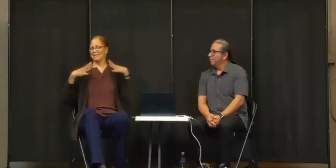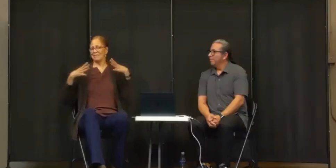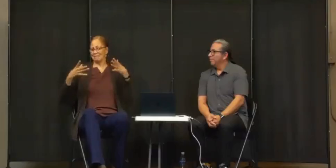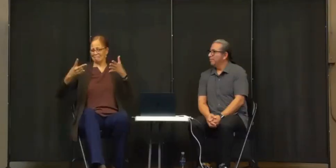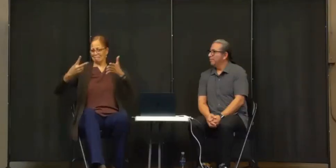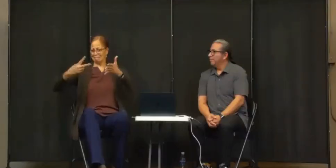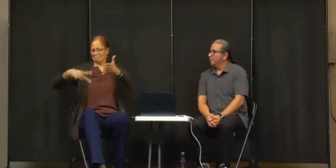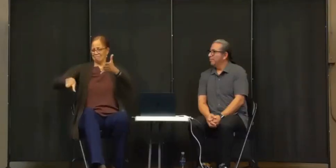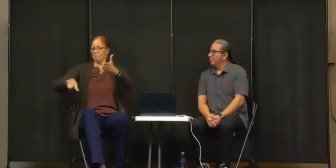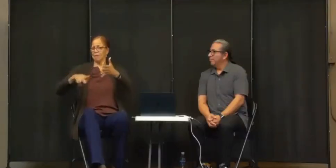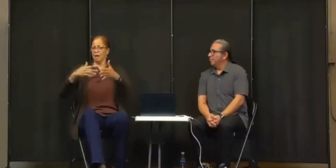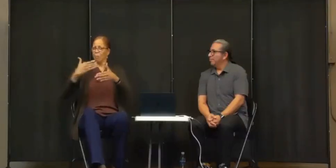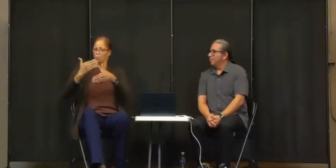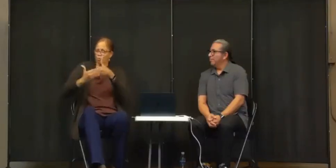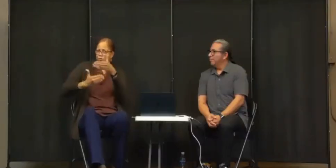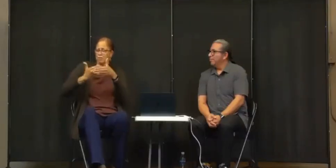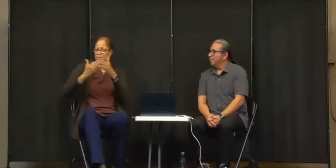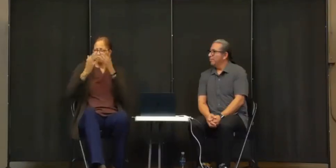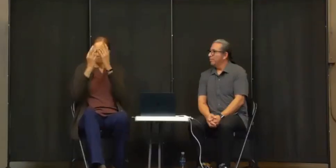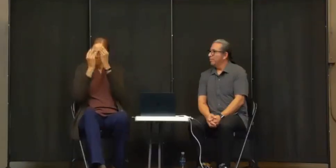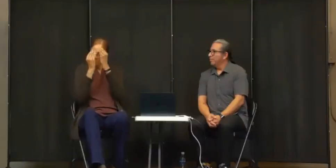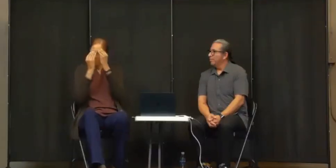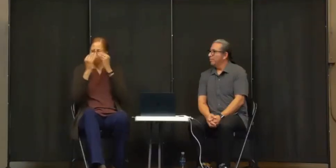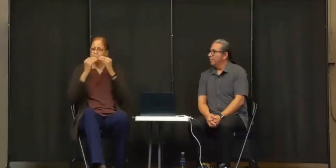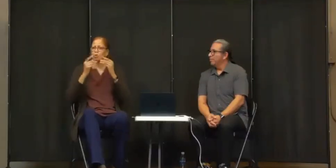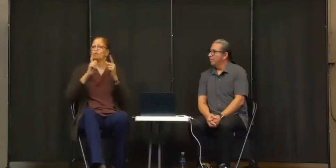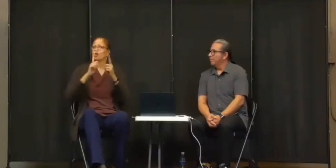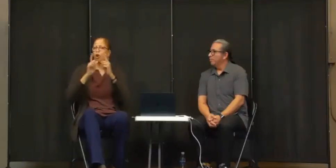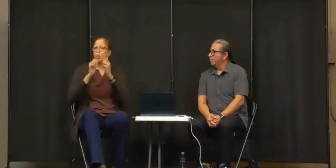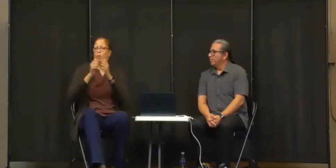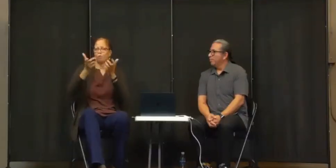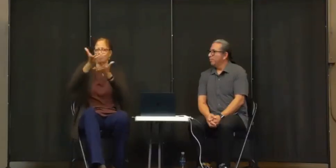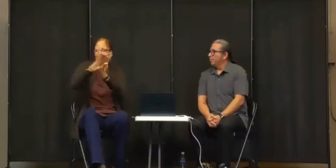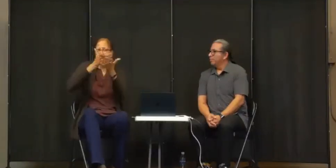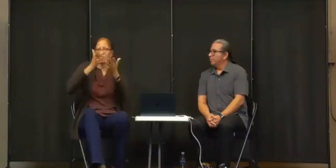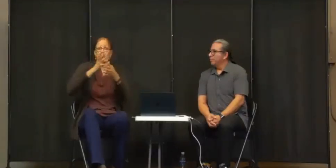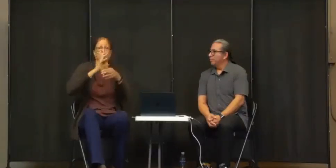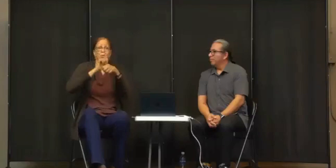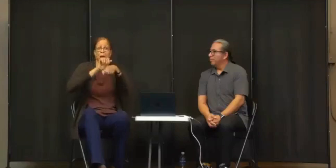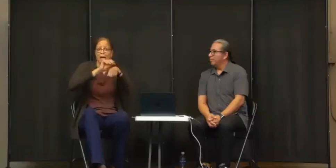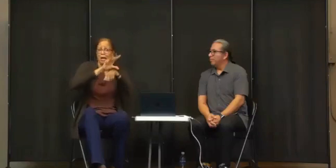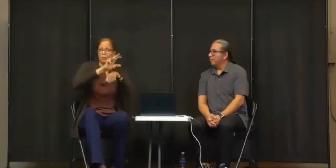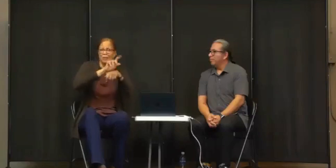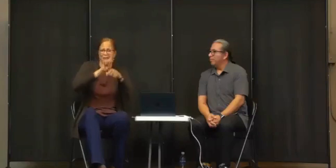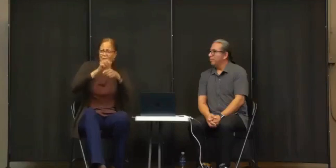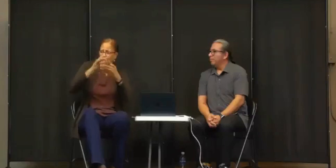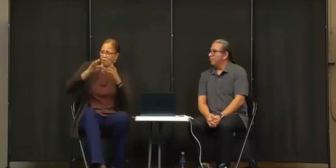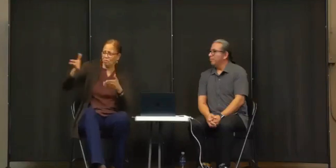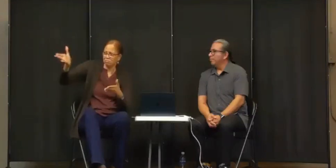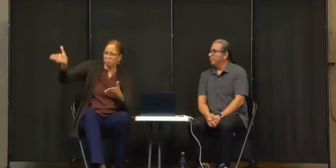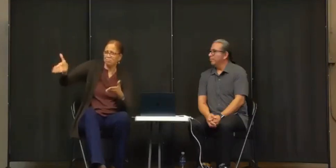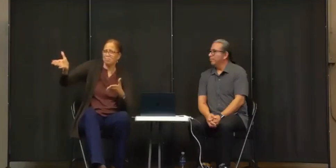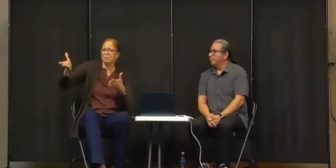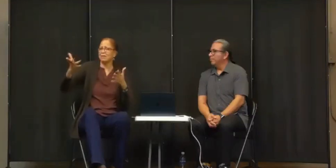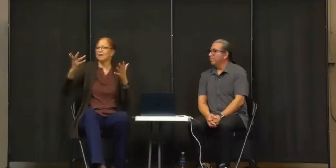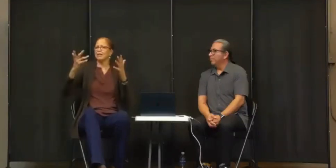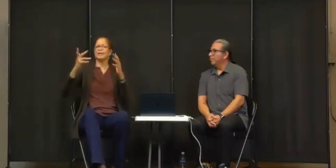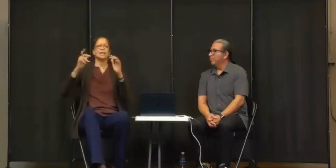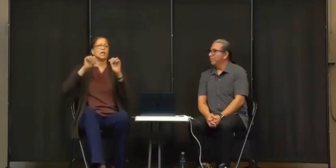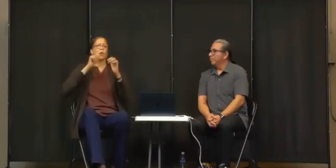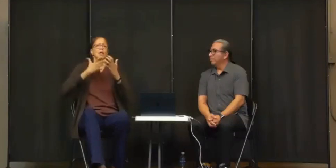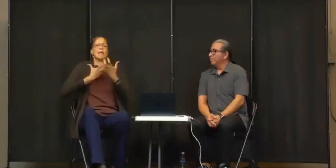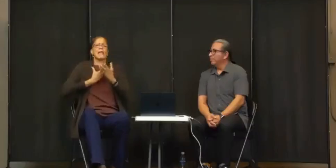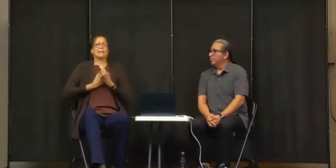weeks before the holidays start. You know, you have time to process and think and talk with your groups. Talk with your counselor. You have